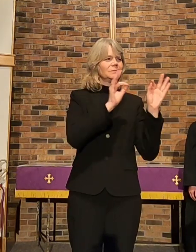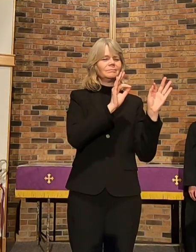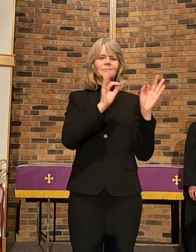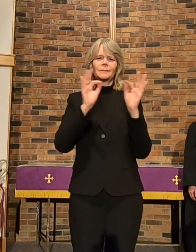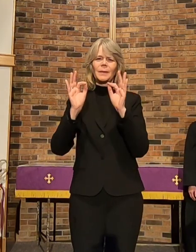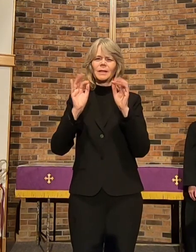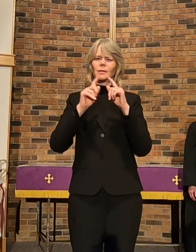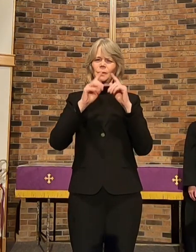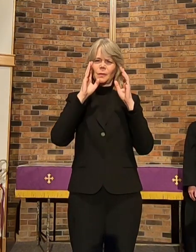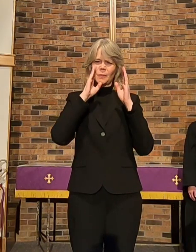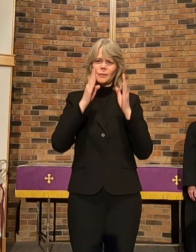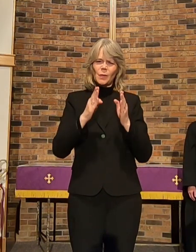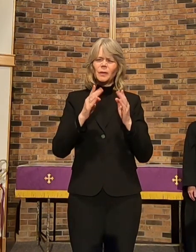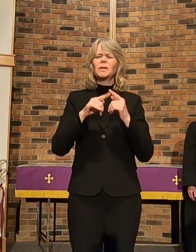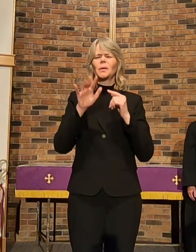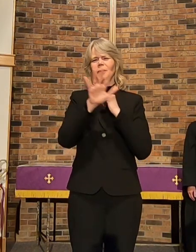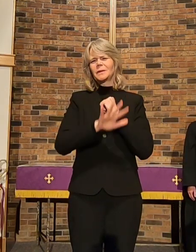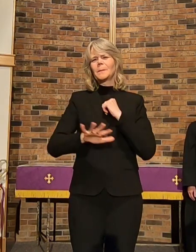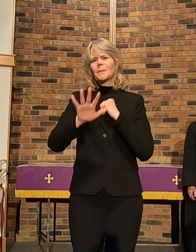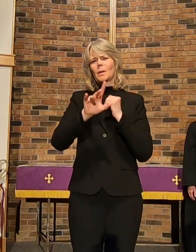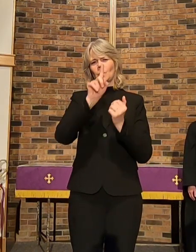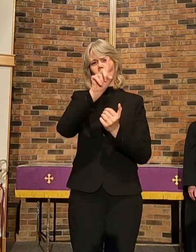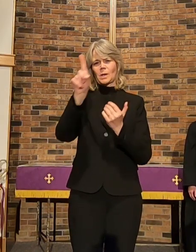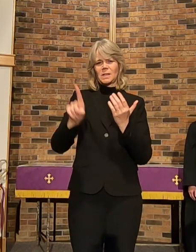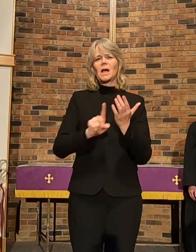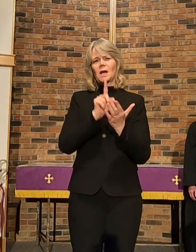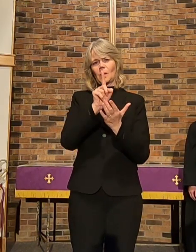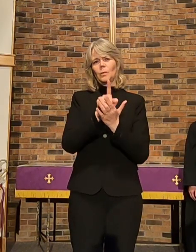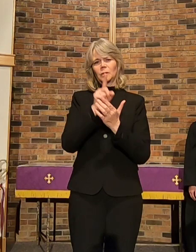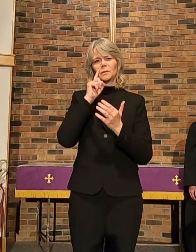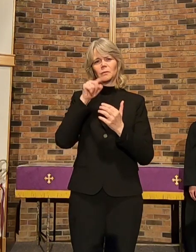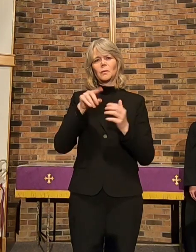aside about an hour for this worship service.